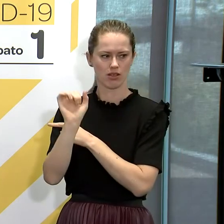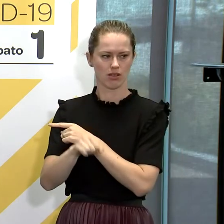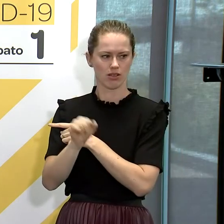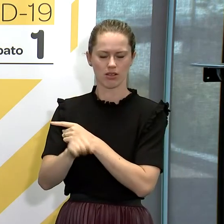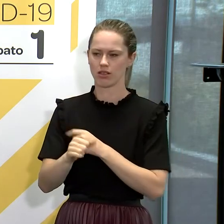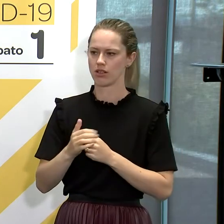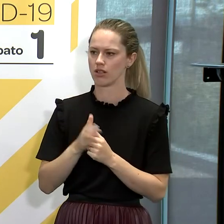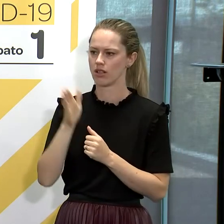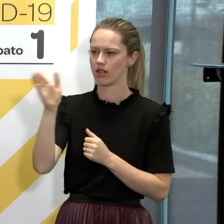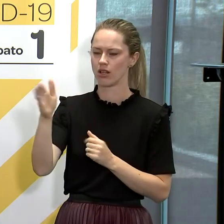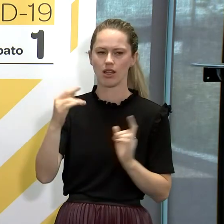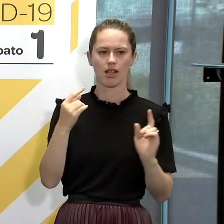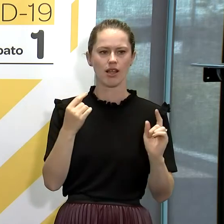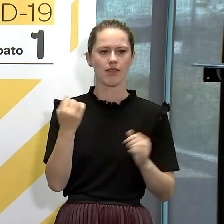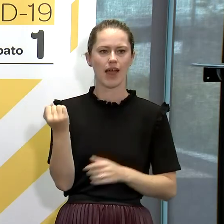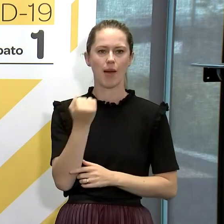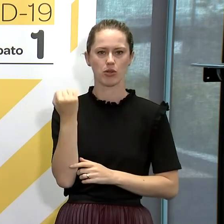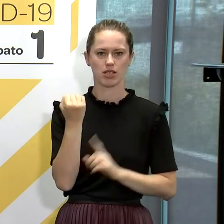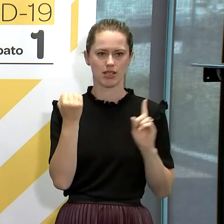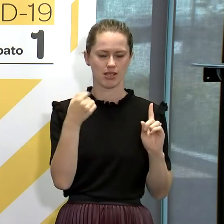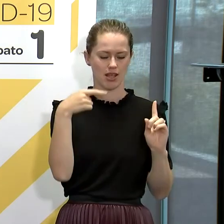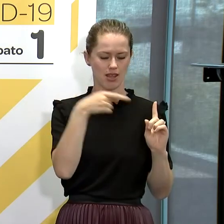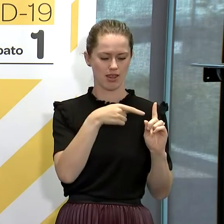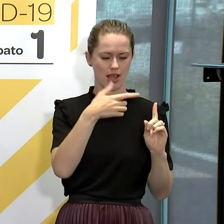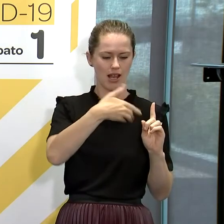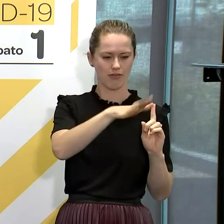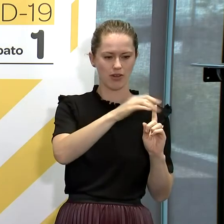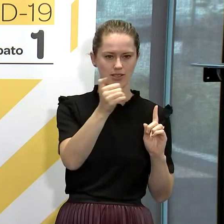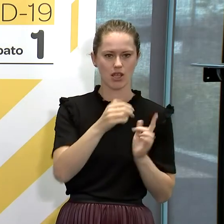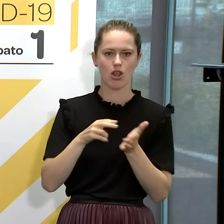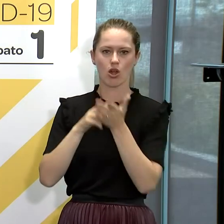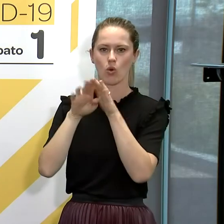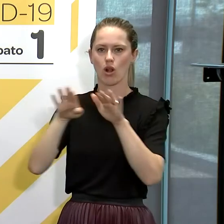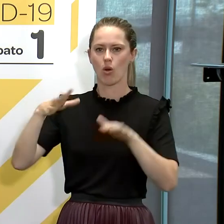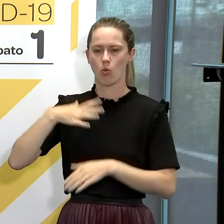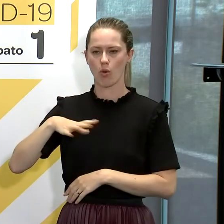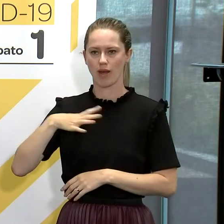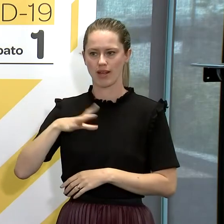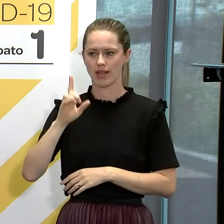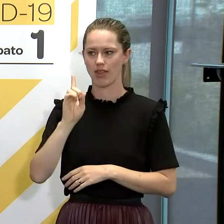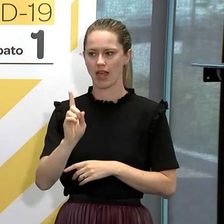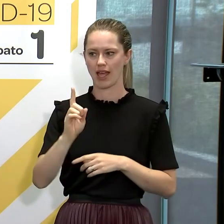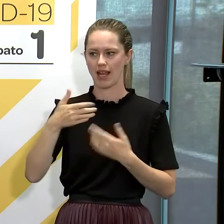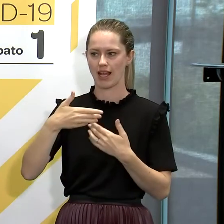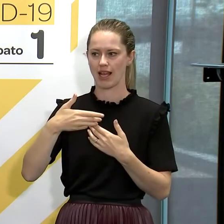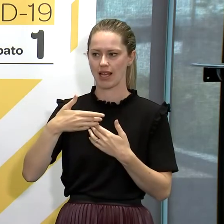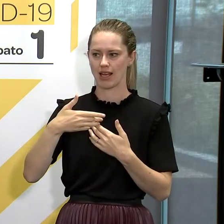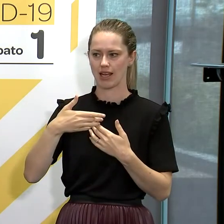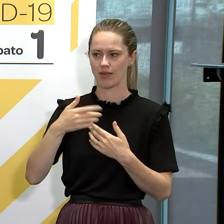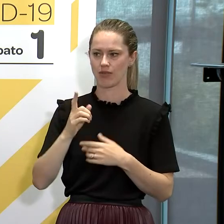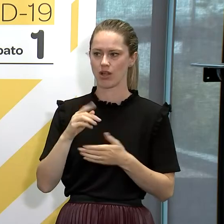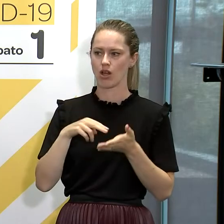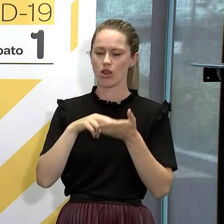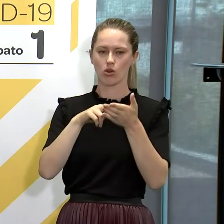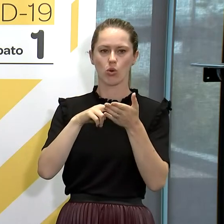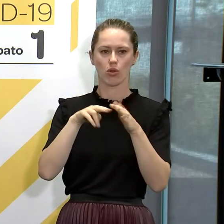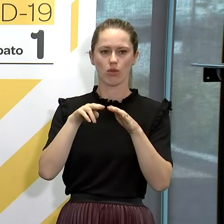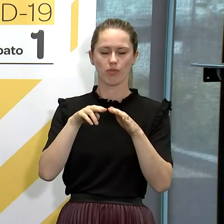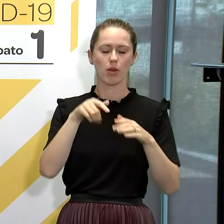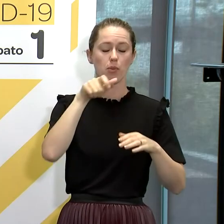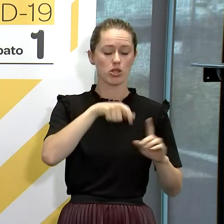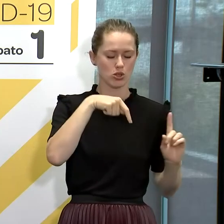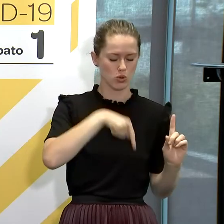the Hamilton case, left on the 16th, but the Northland case they were discharged. Sorry, the person